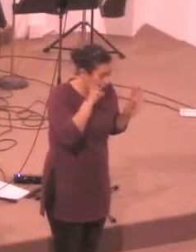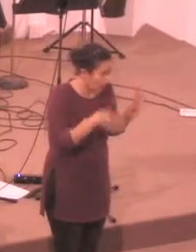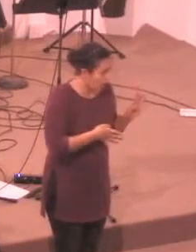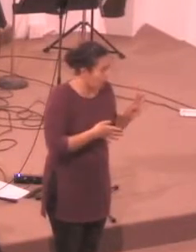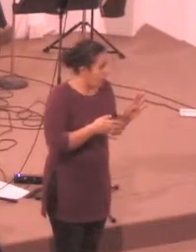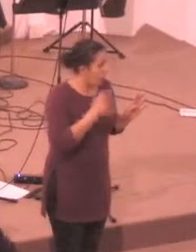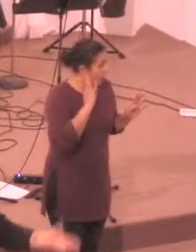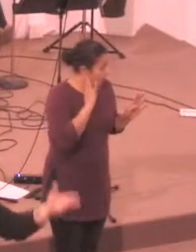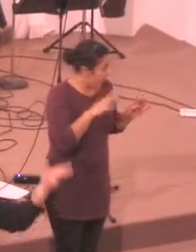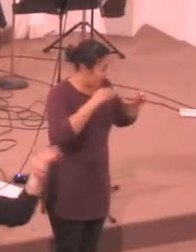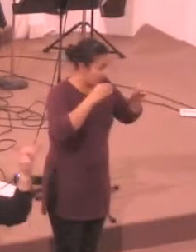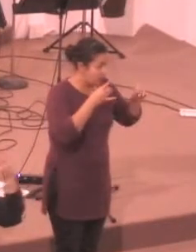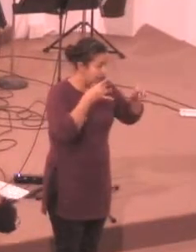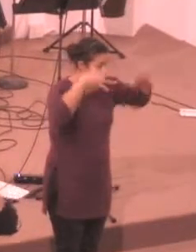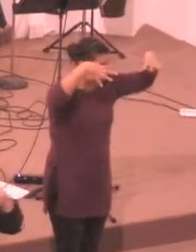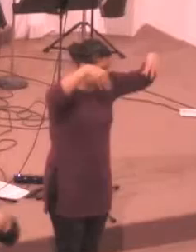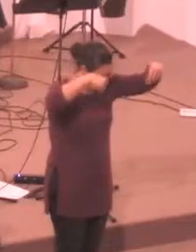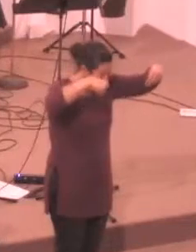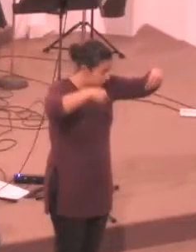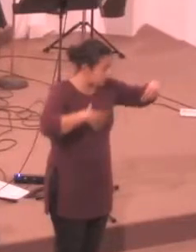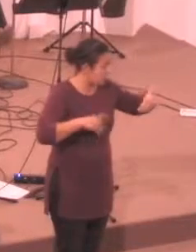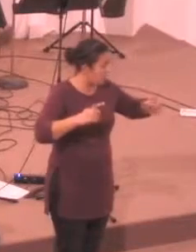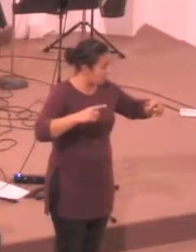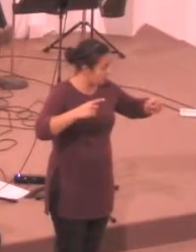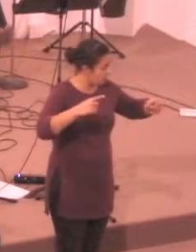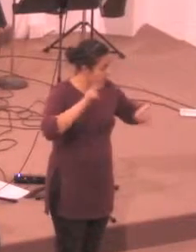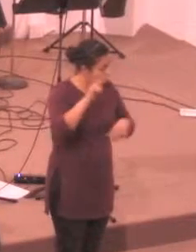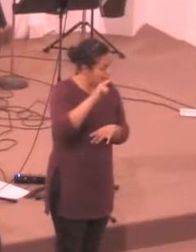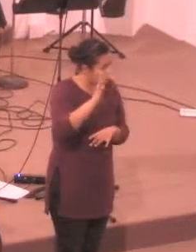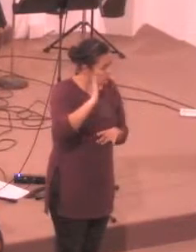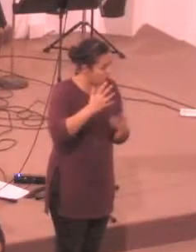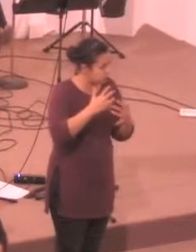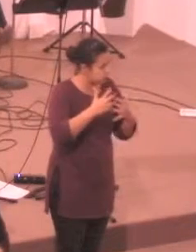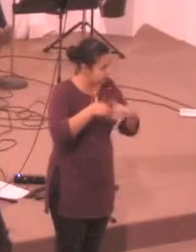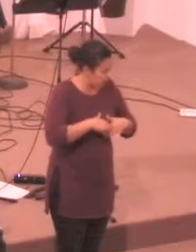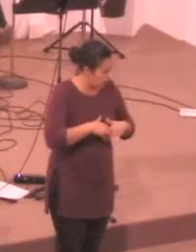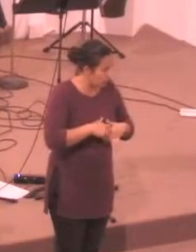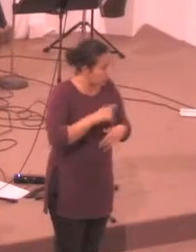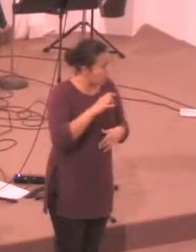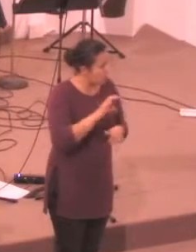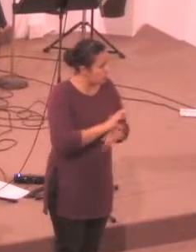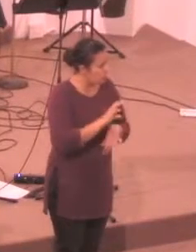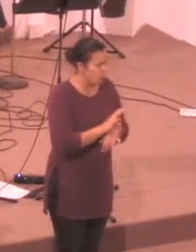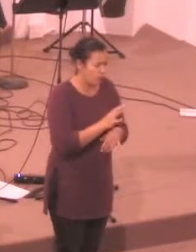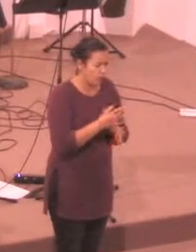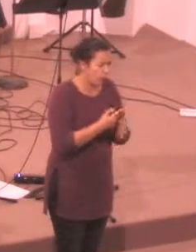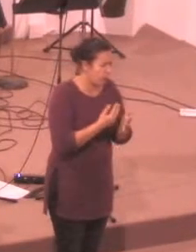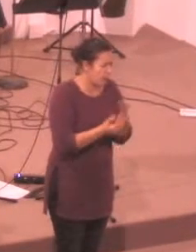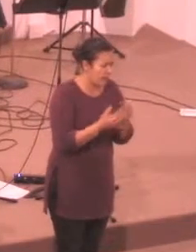plane down and reboot the computer or whatever. DJ, help me out here.